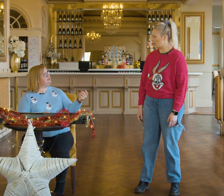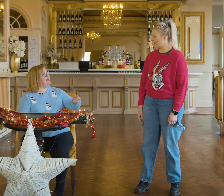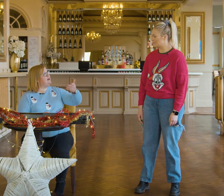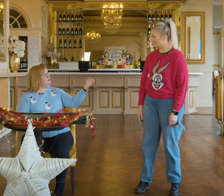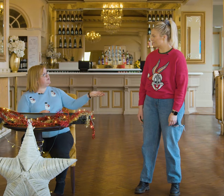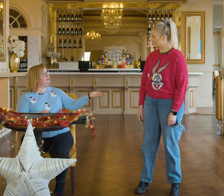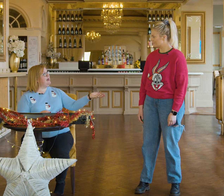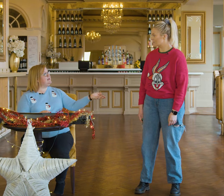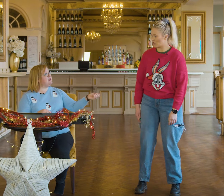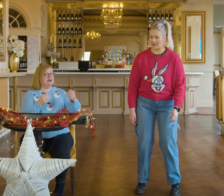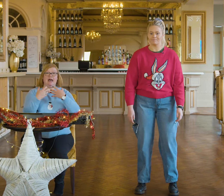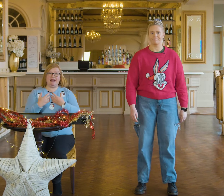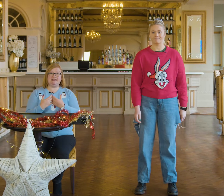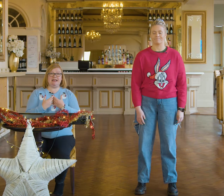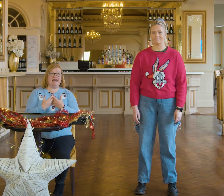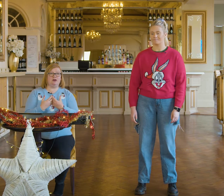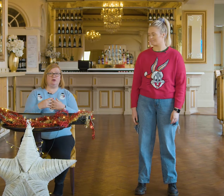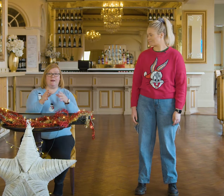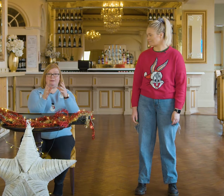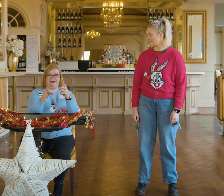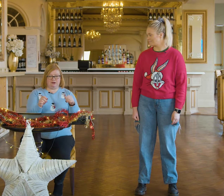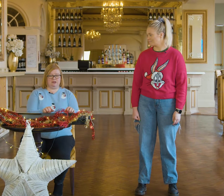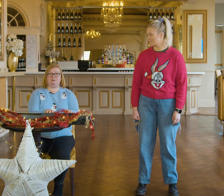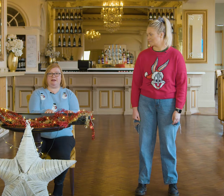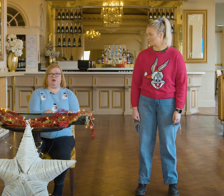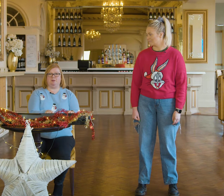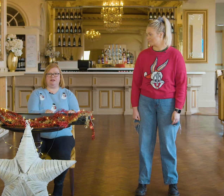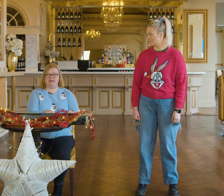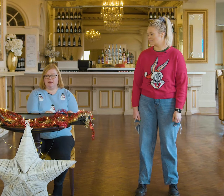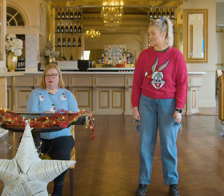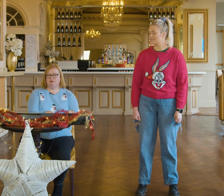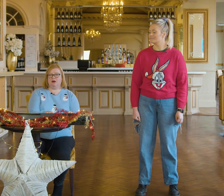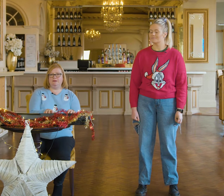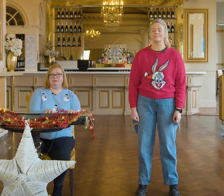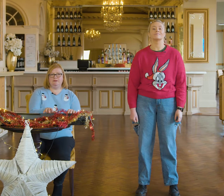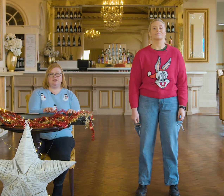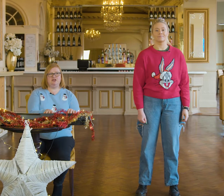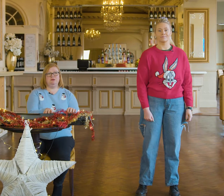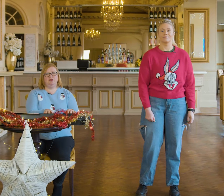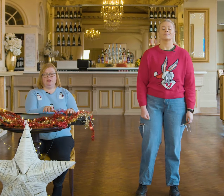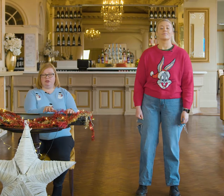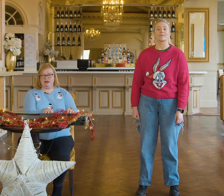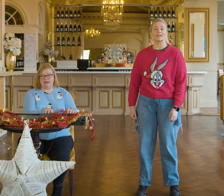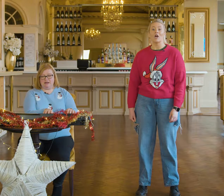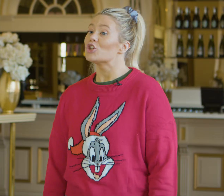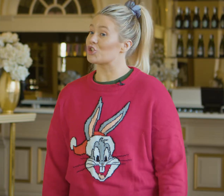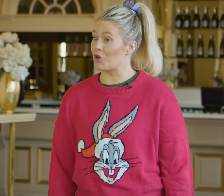again? If you sing the melody, Okay. and I'll sing that echo, and then we'll have a go at splitting it up. Ready? 1, 2, 3. Snow